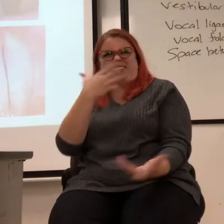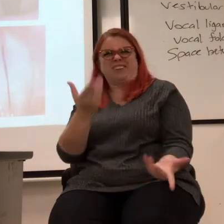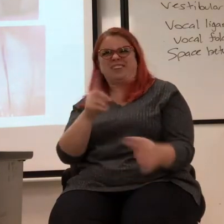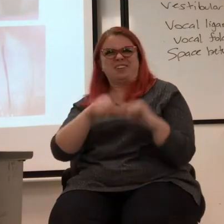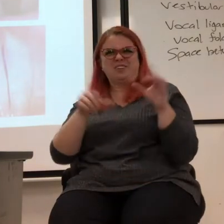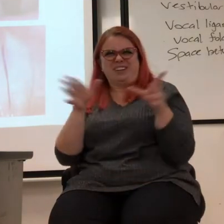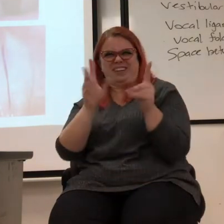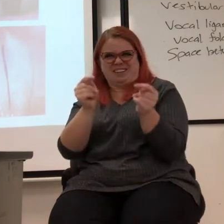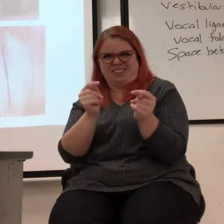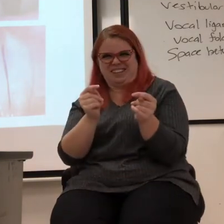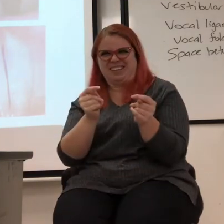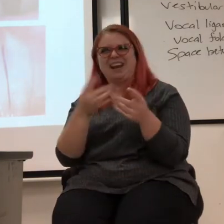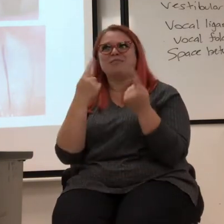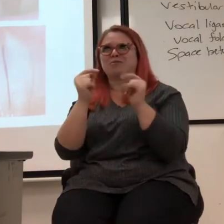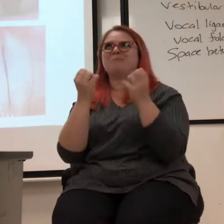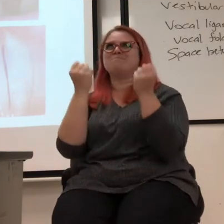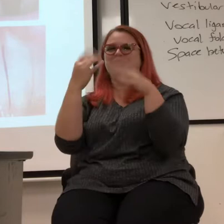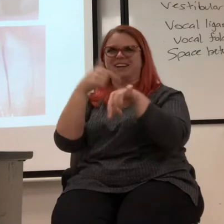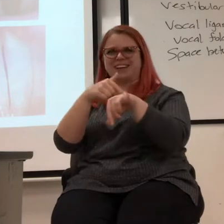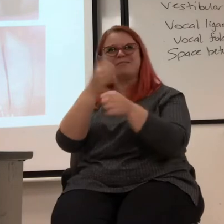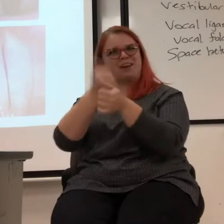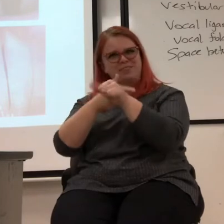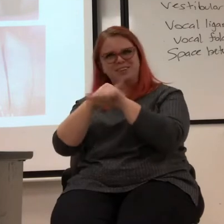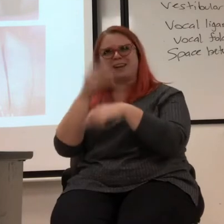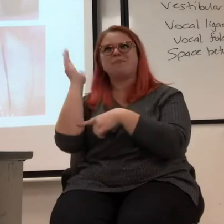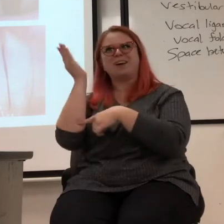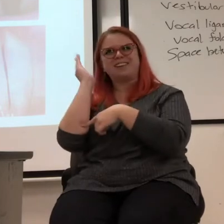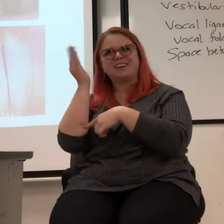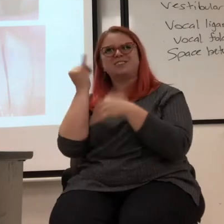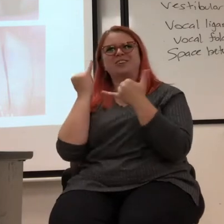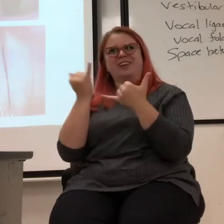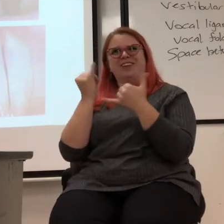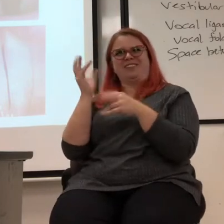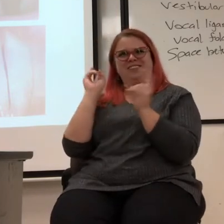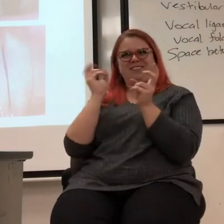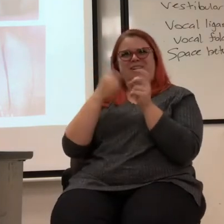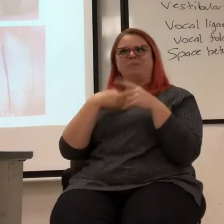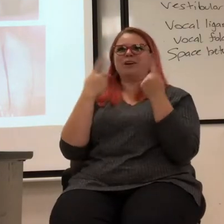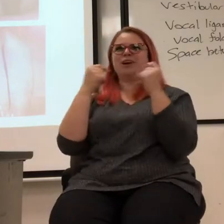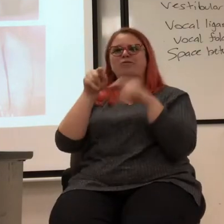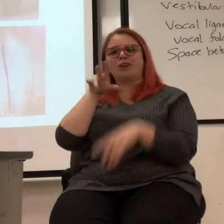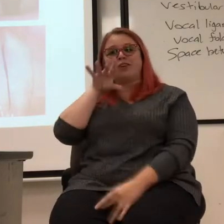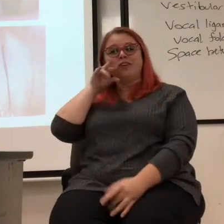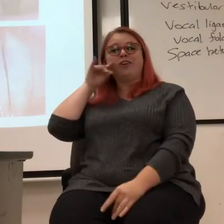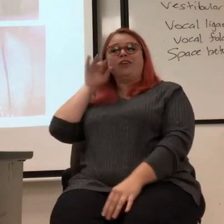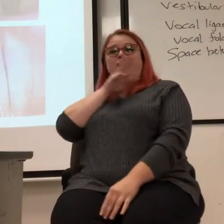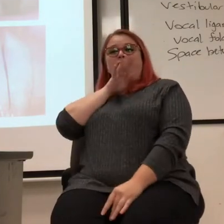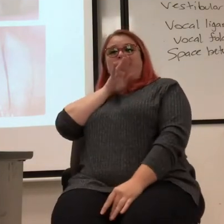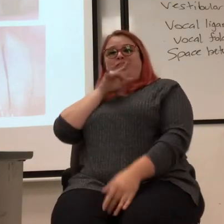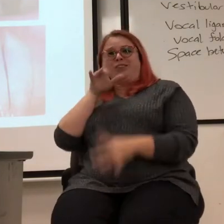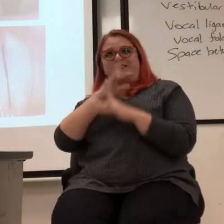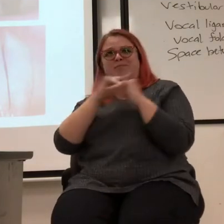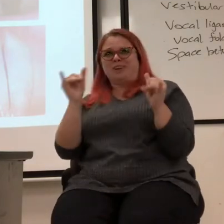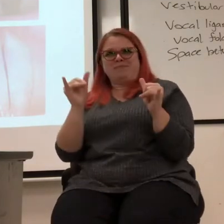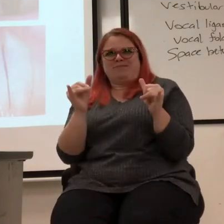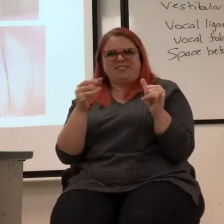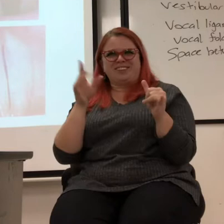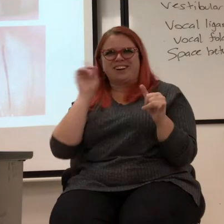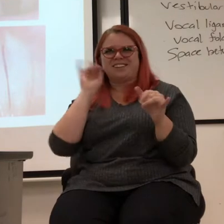right? I've tried many times. Every time I give this lecture, I always try. Sound ridiculous. So,